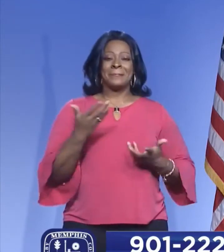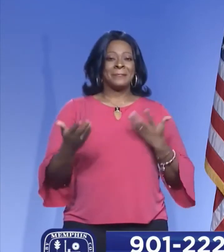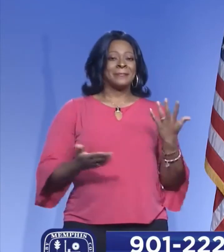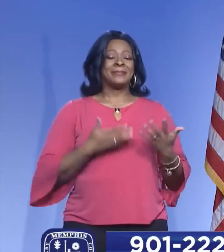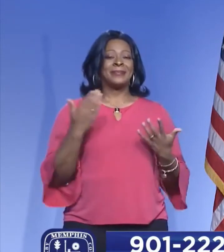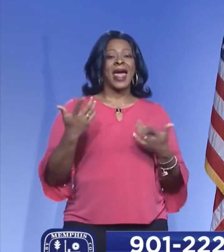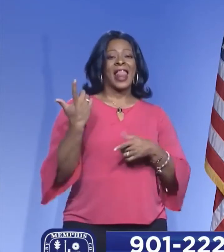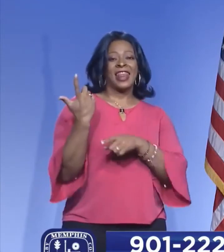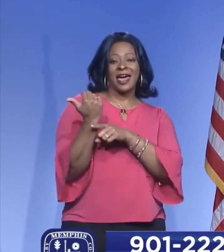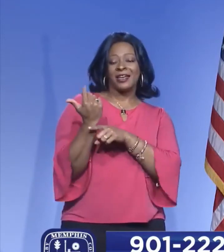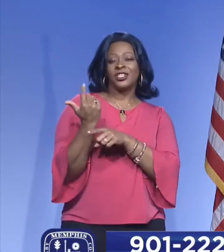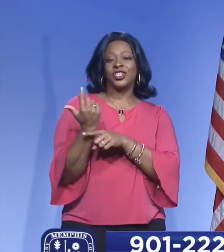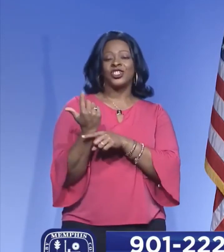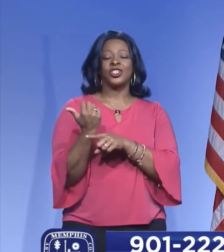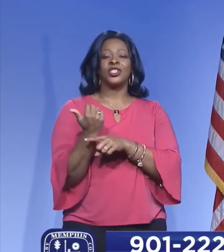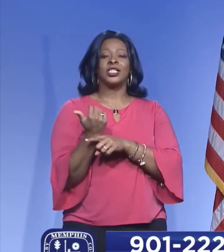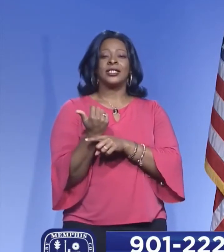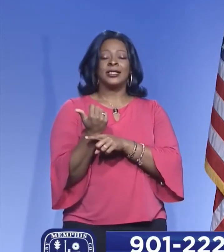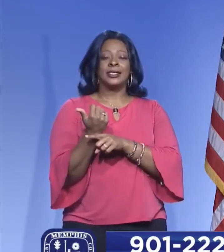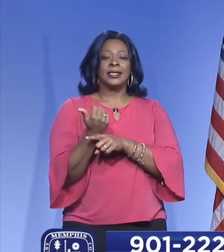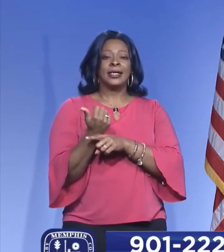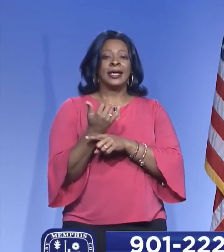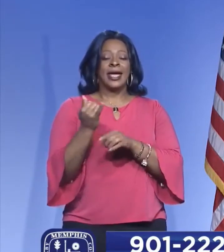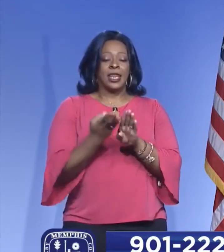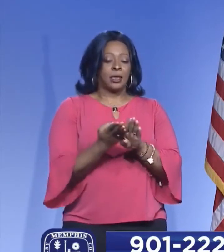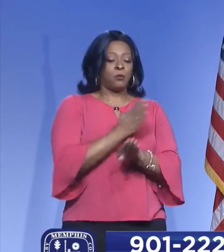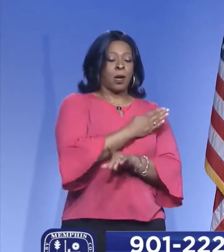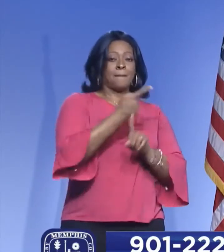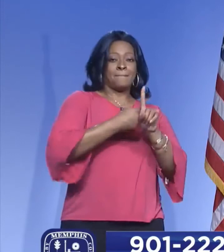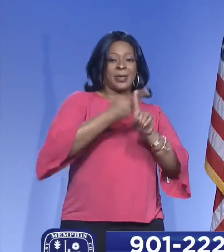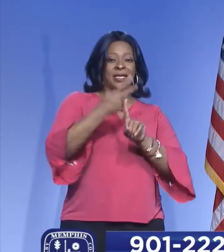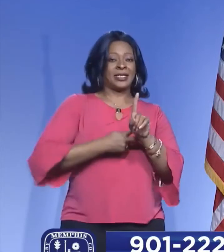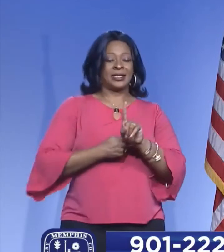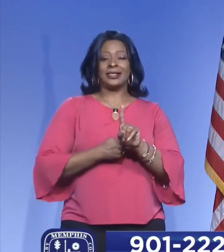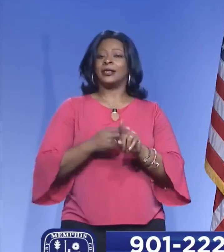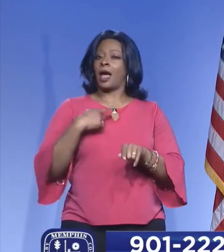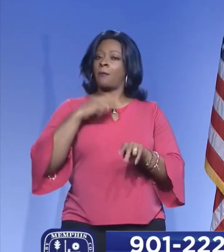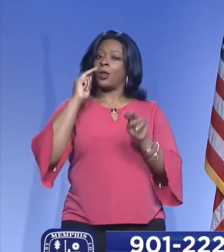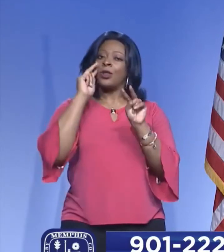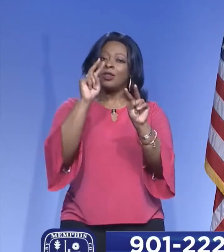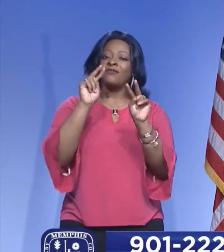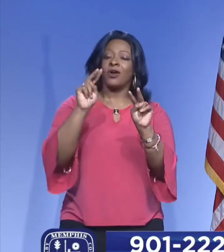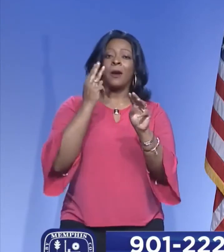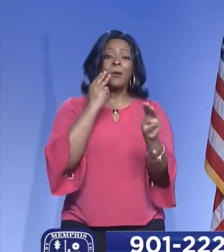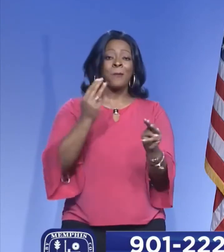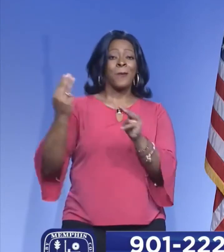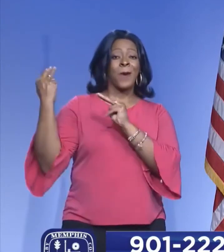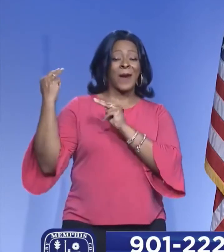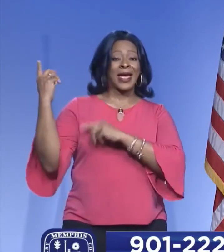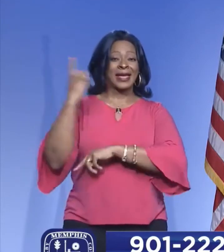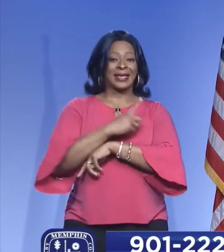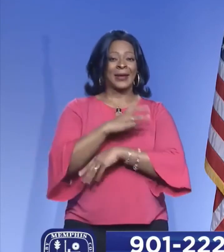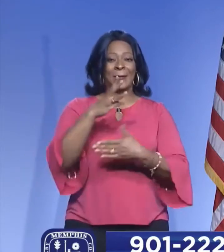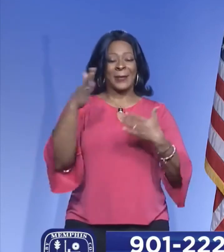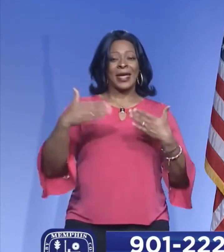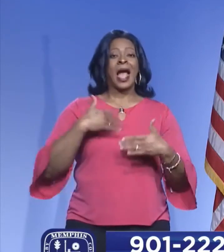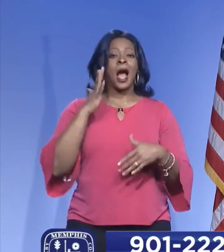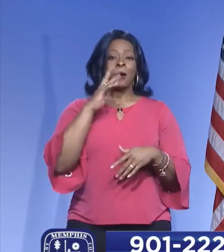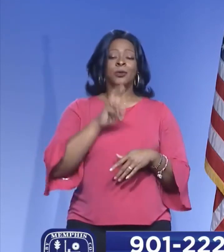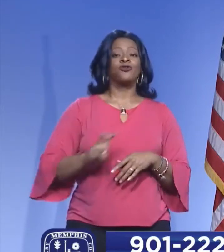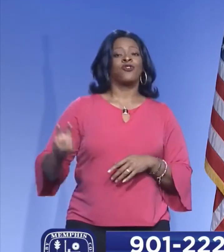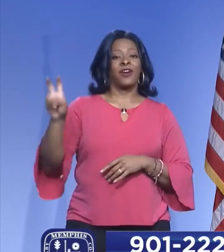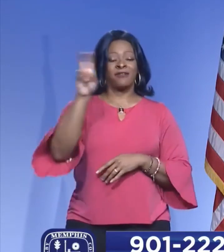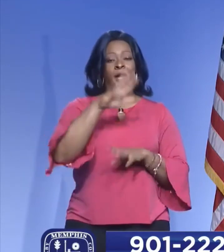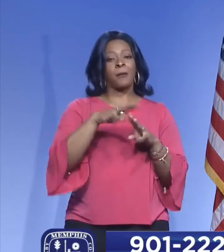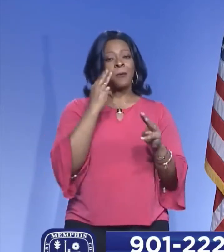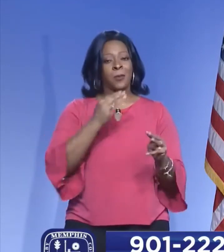last year and the prior months. There's no doubt about it. So I'm looking forward over Memorial Day weekend. I'll be traveling on